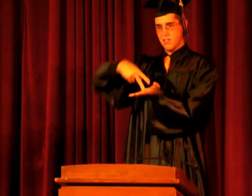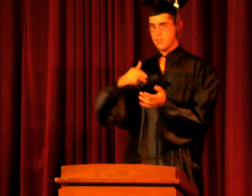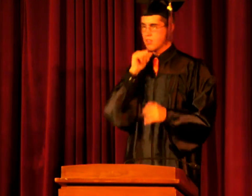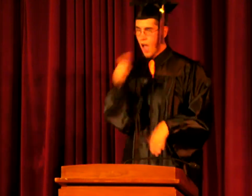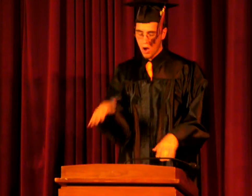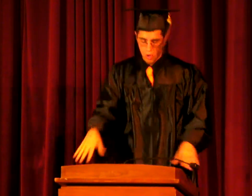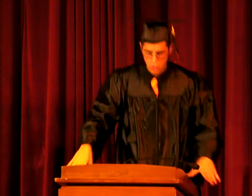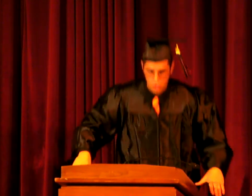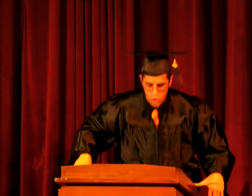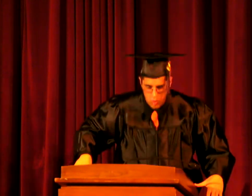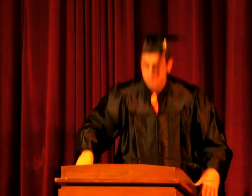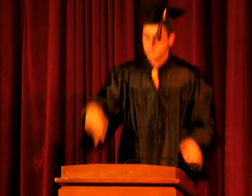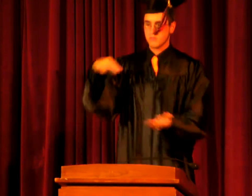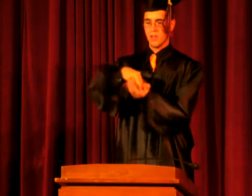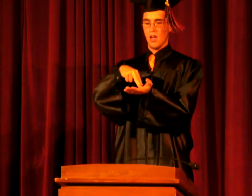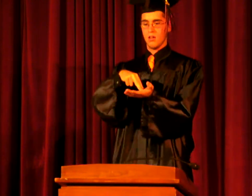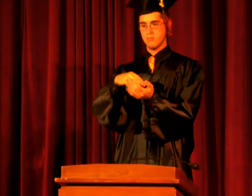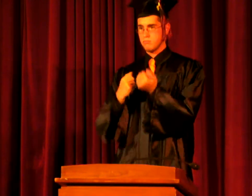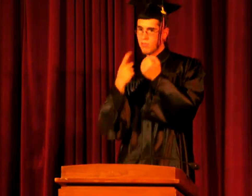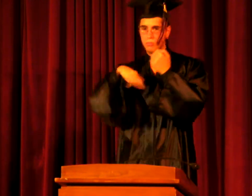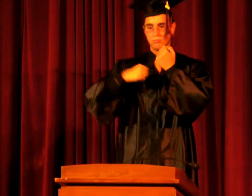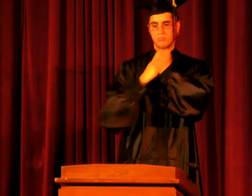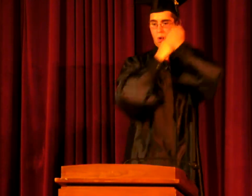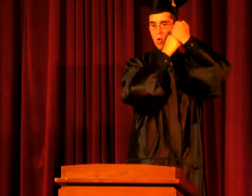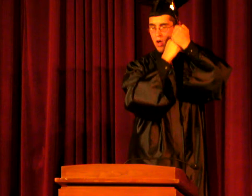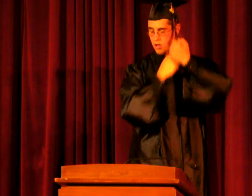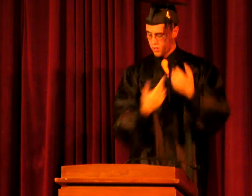Our parents are the reason why we're all standing here today.